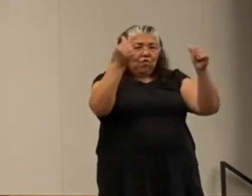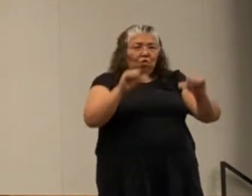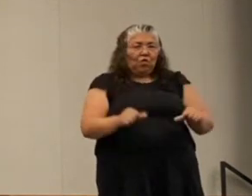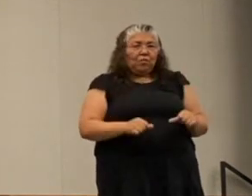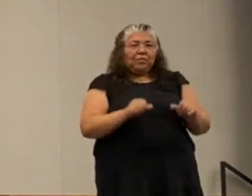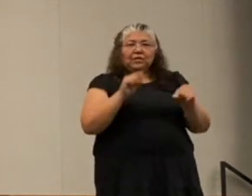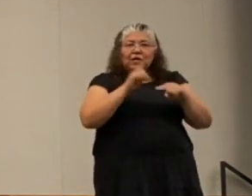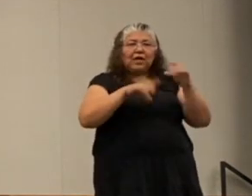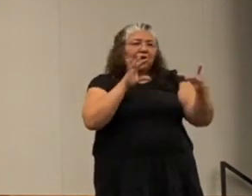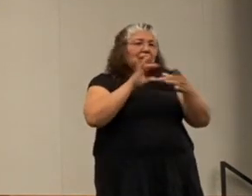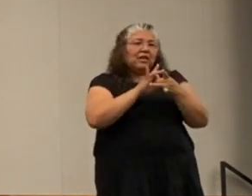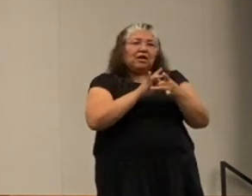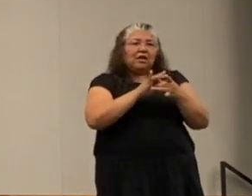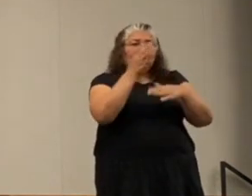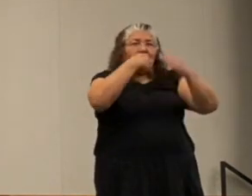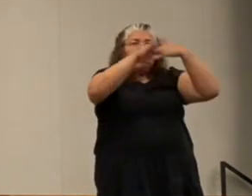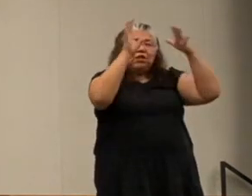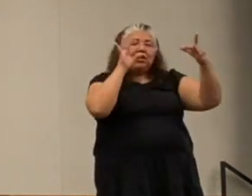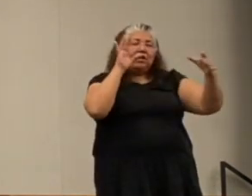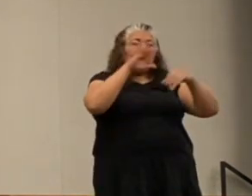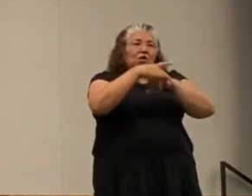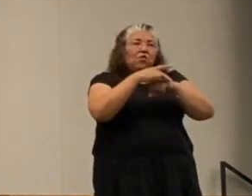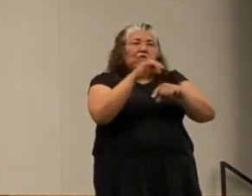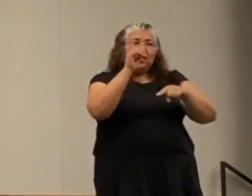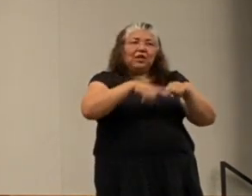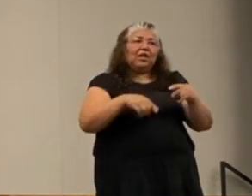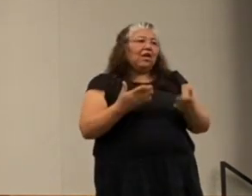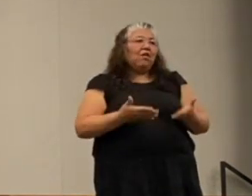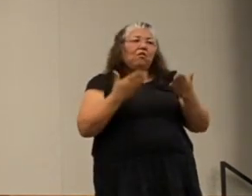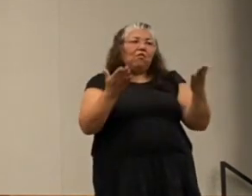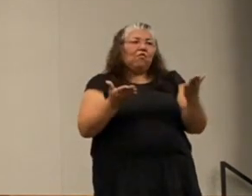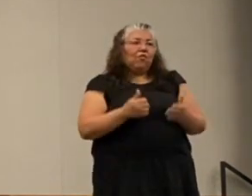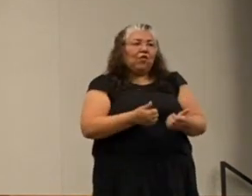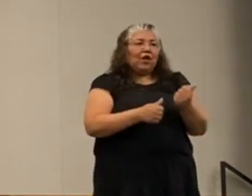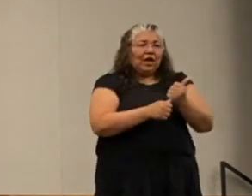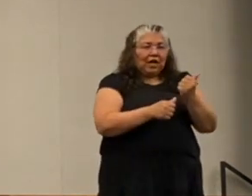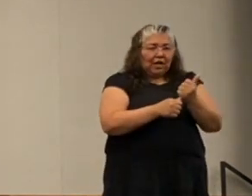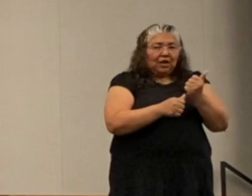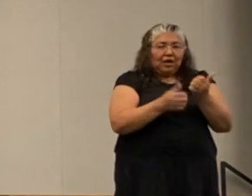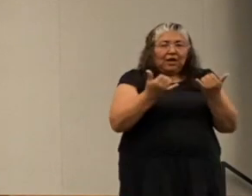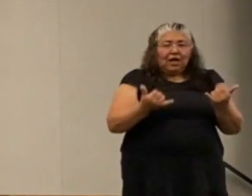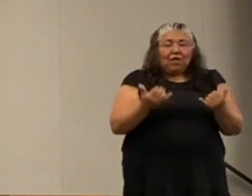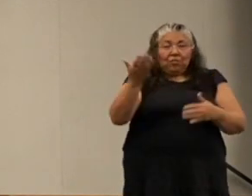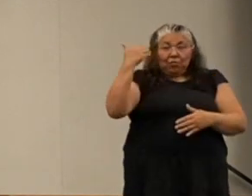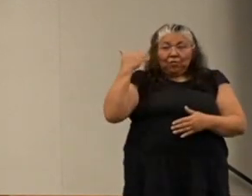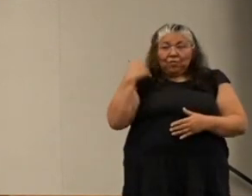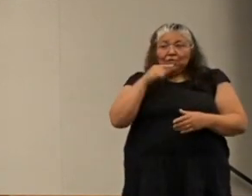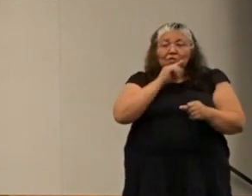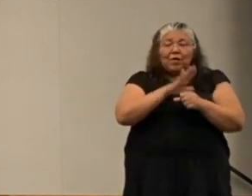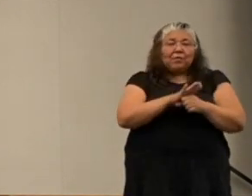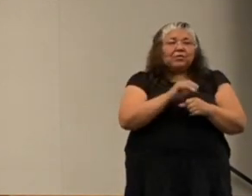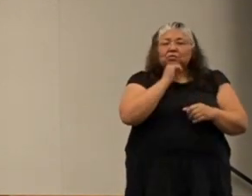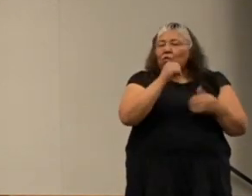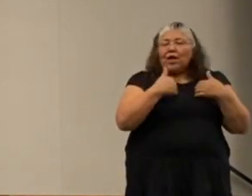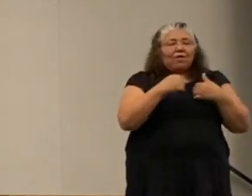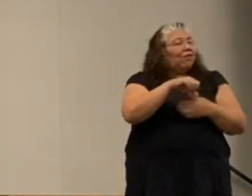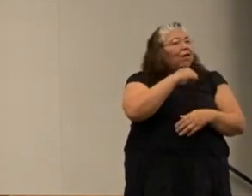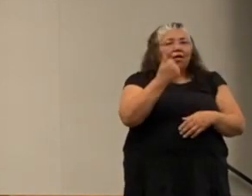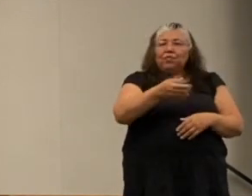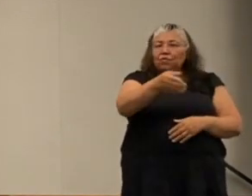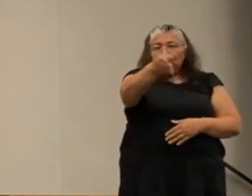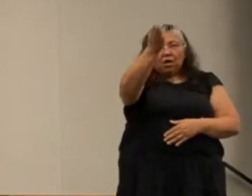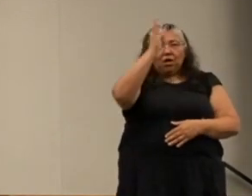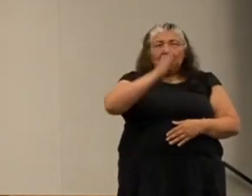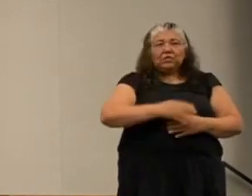with earth. They can never offer aid. So the previous command told us not to have other